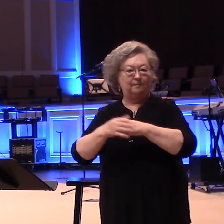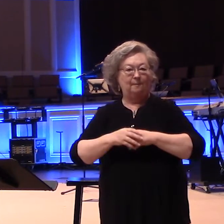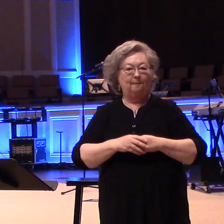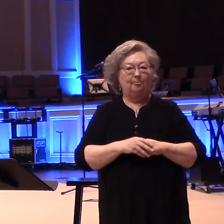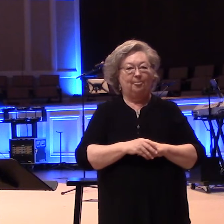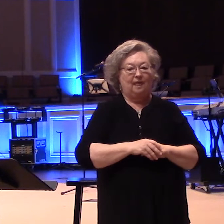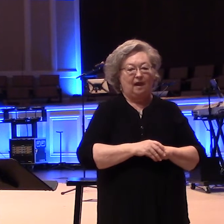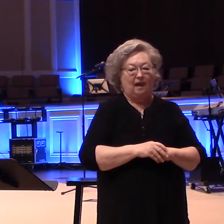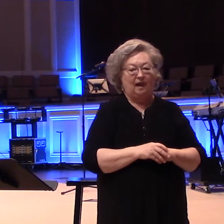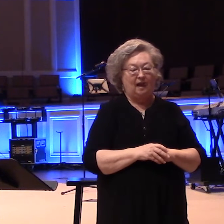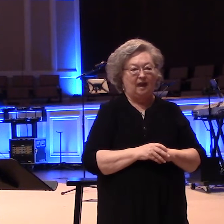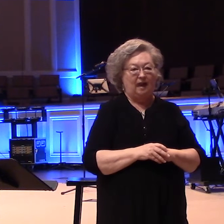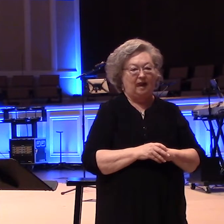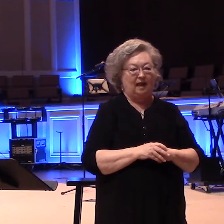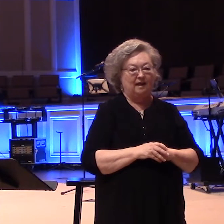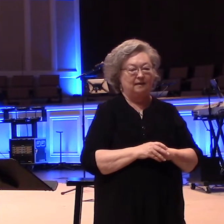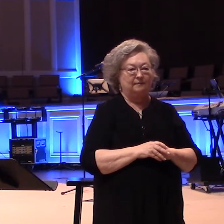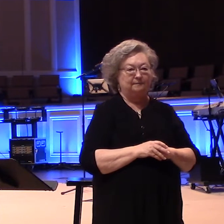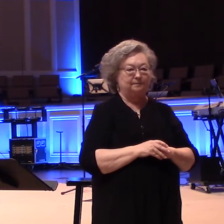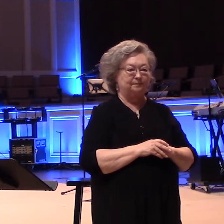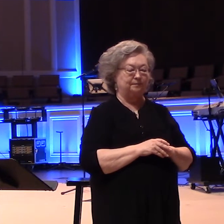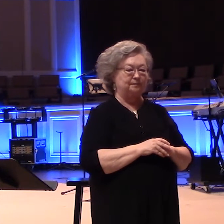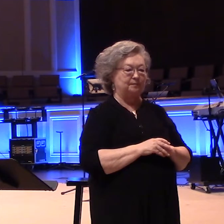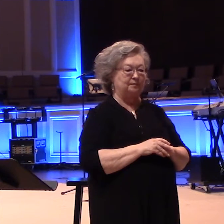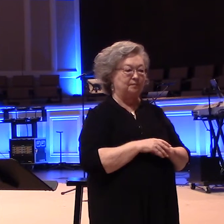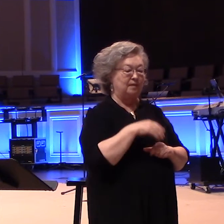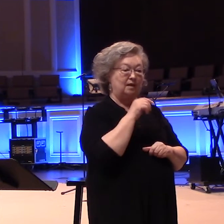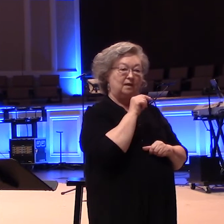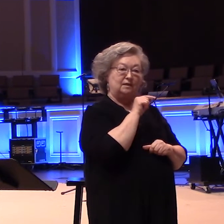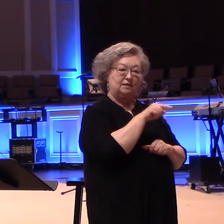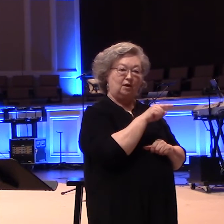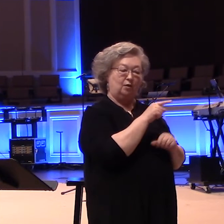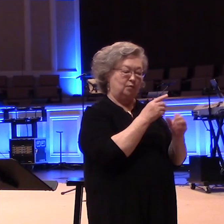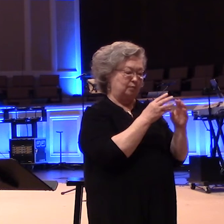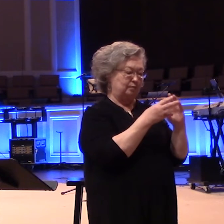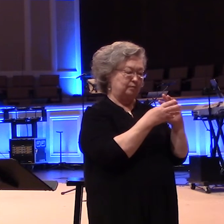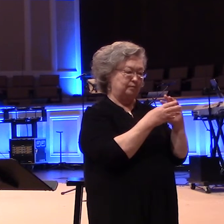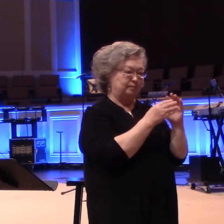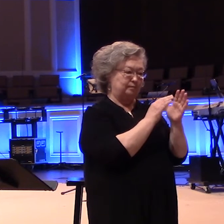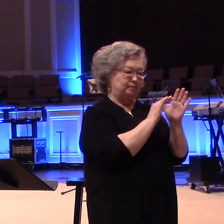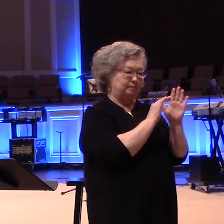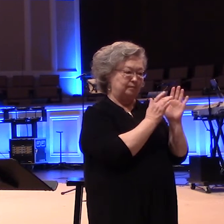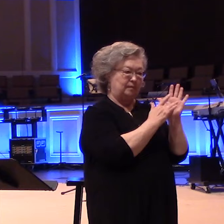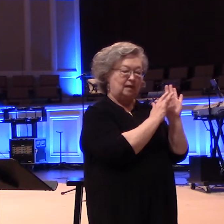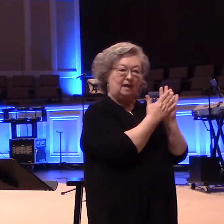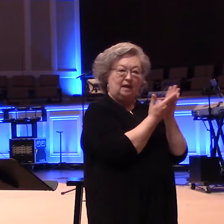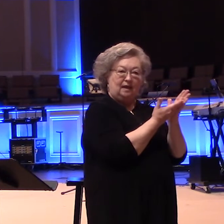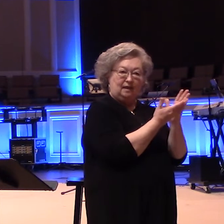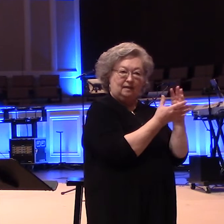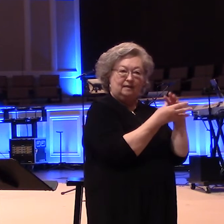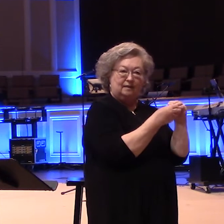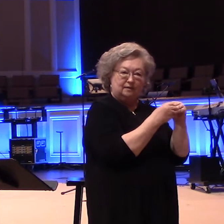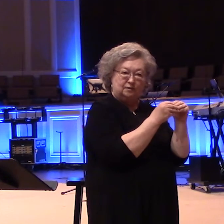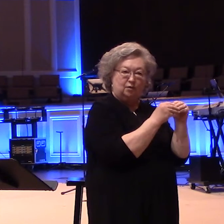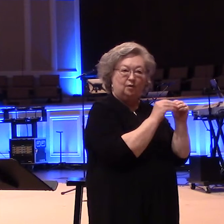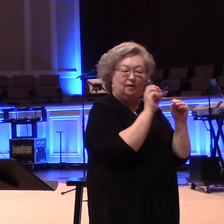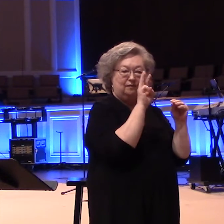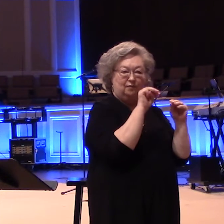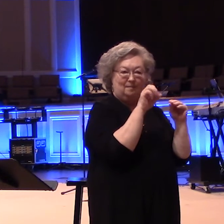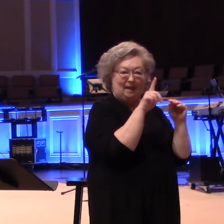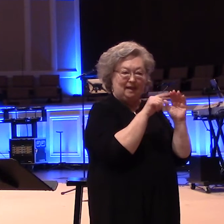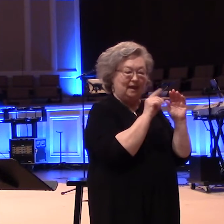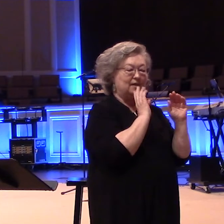rebuilt the temple, but they're not tithing. And because they're not tithing, the Levites don't have what they need to be able to keep the sacrificial system